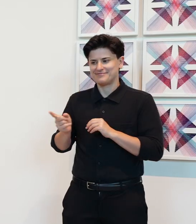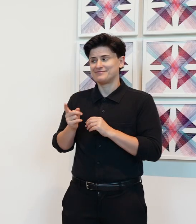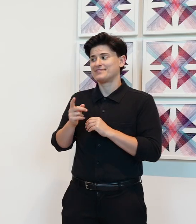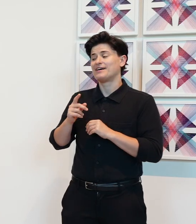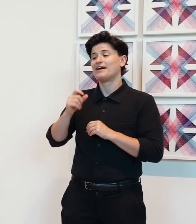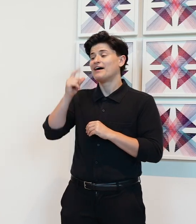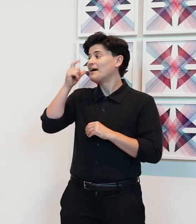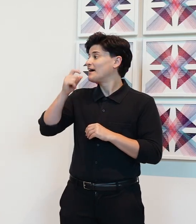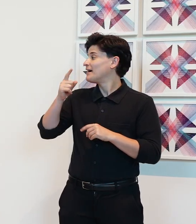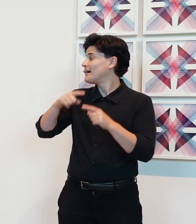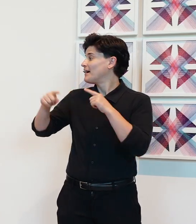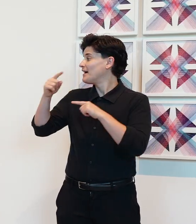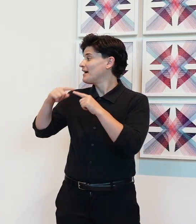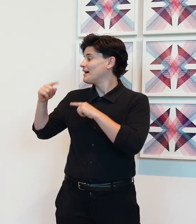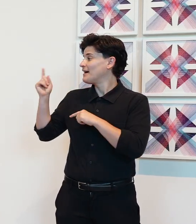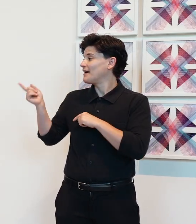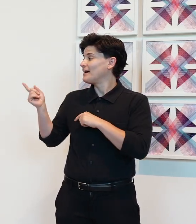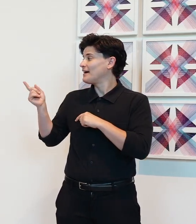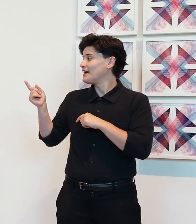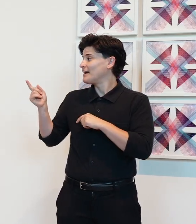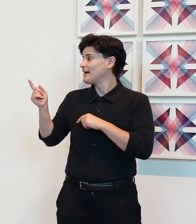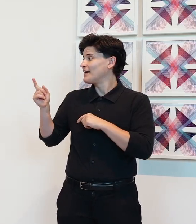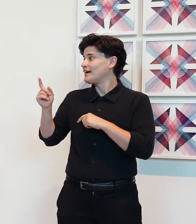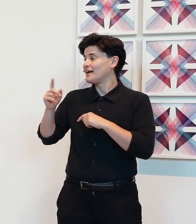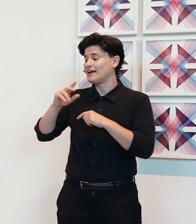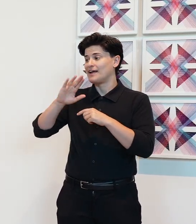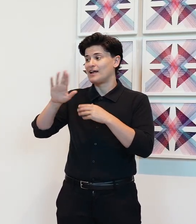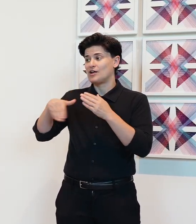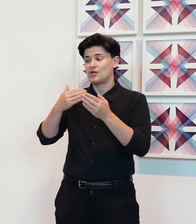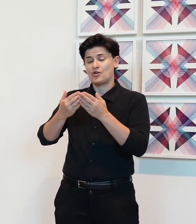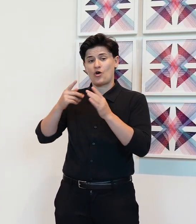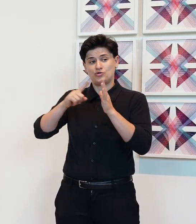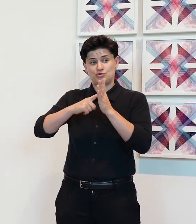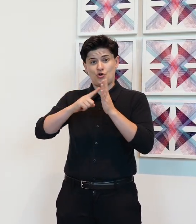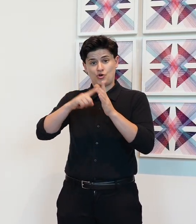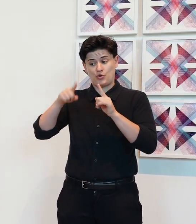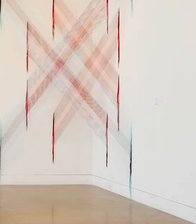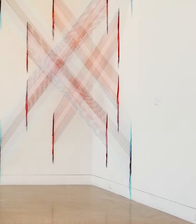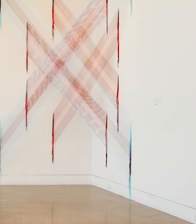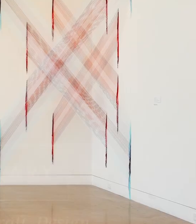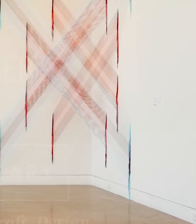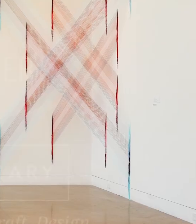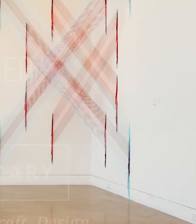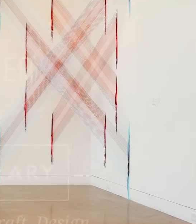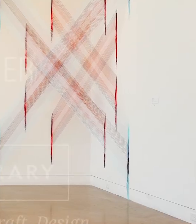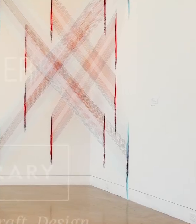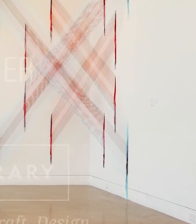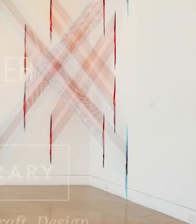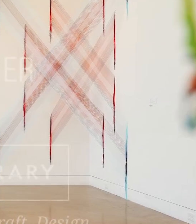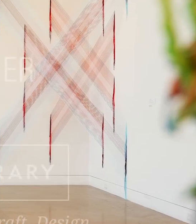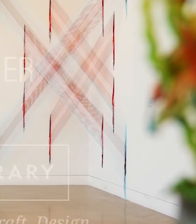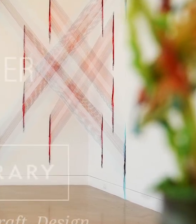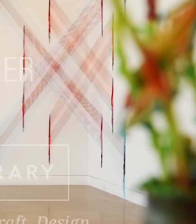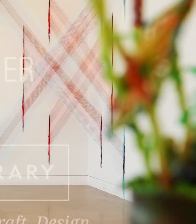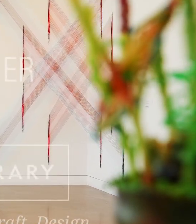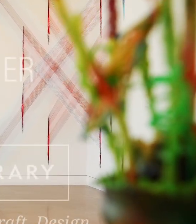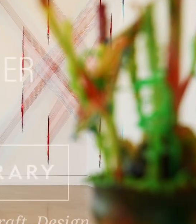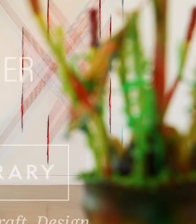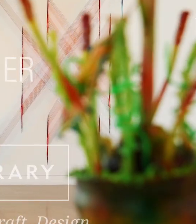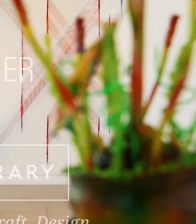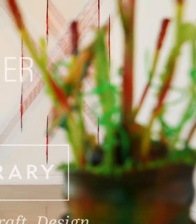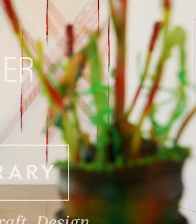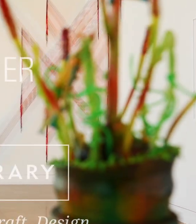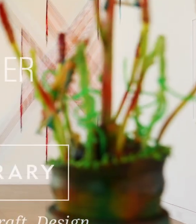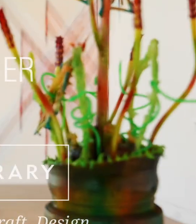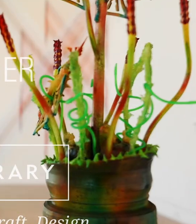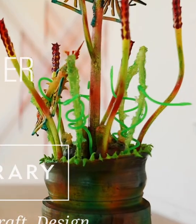It all started when this piece, it was a roughed out piece. I had this